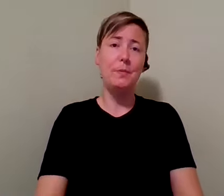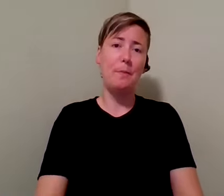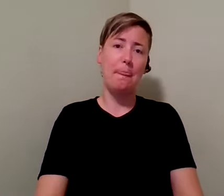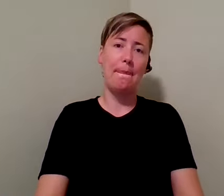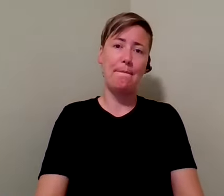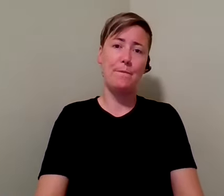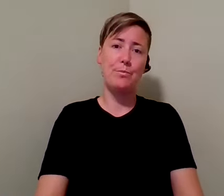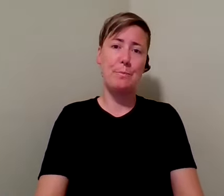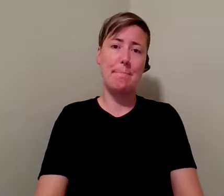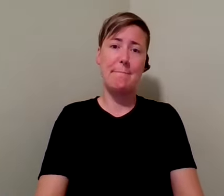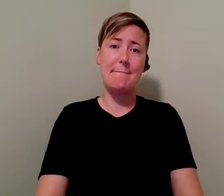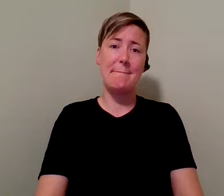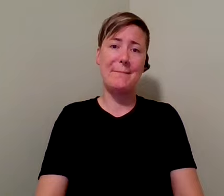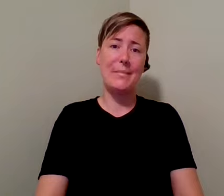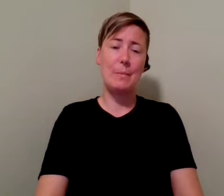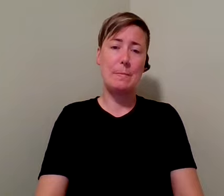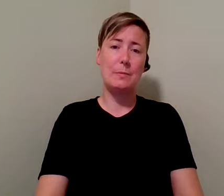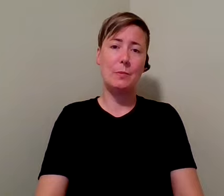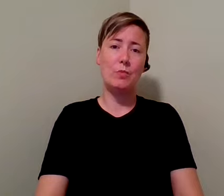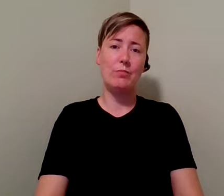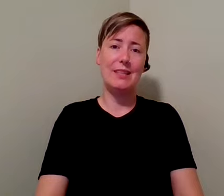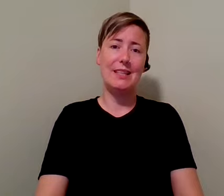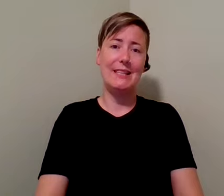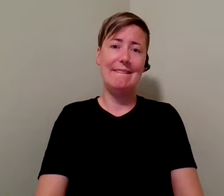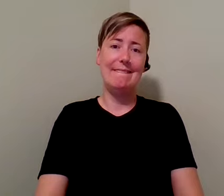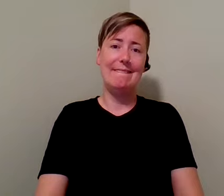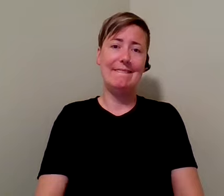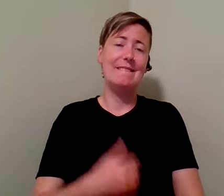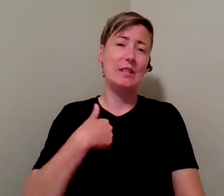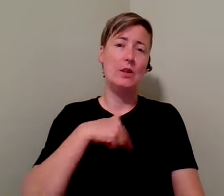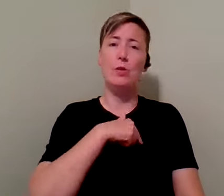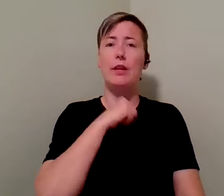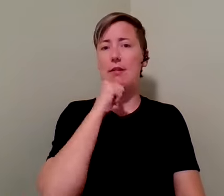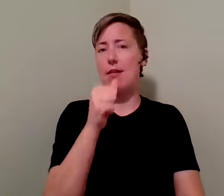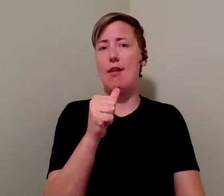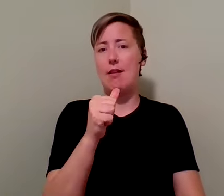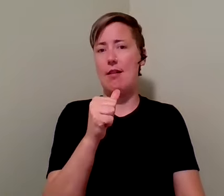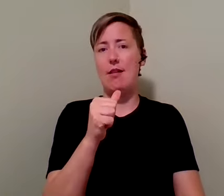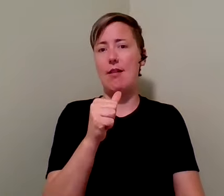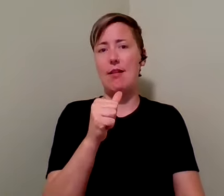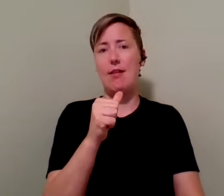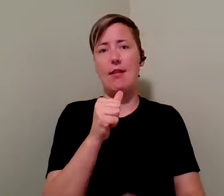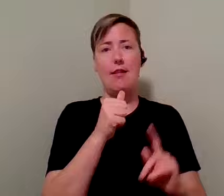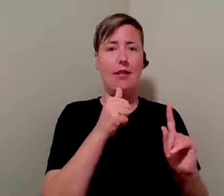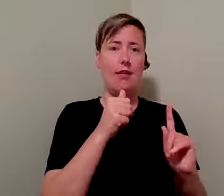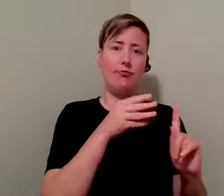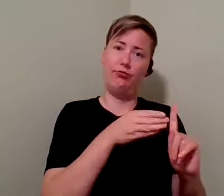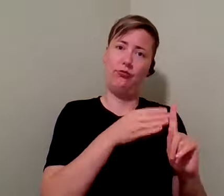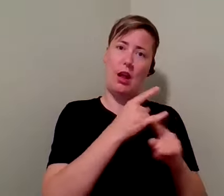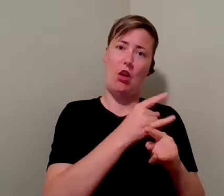that uh, we did not limit our intake to alcohol. Uh,